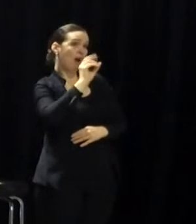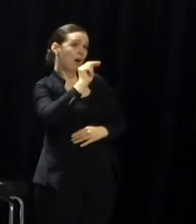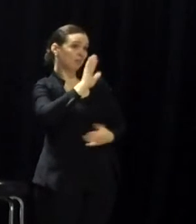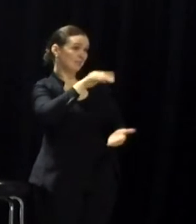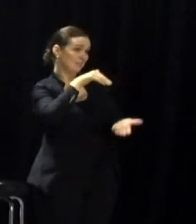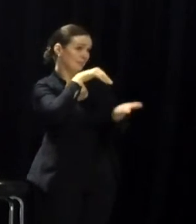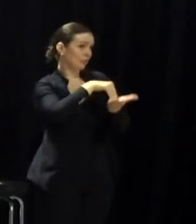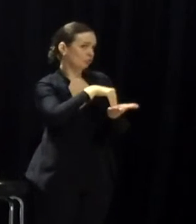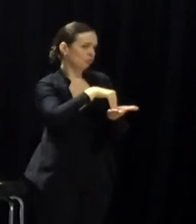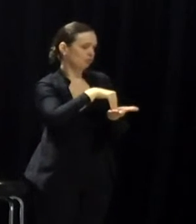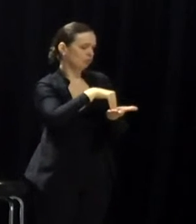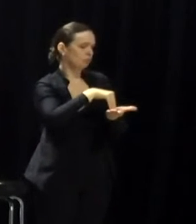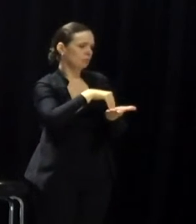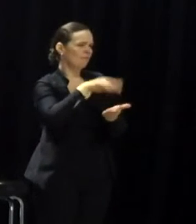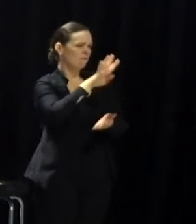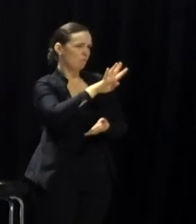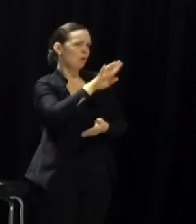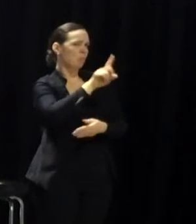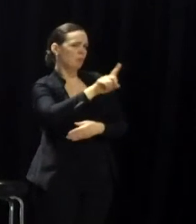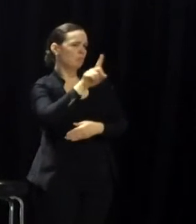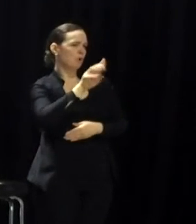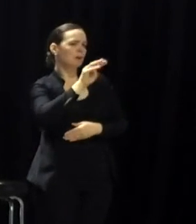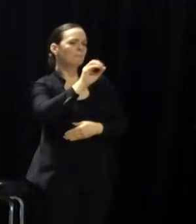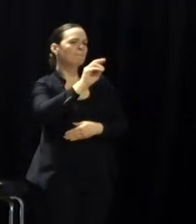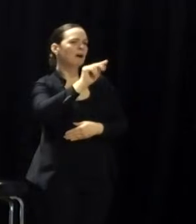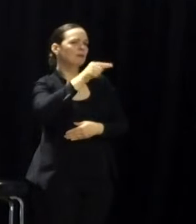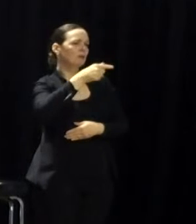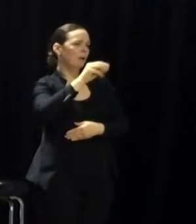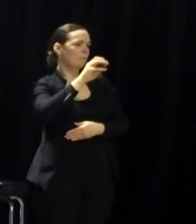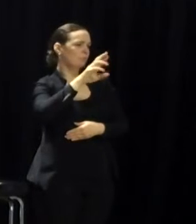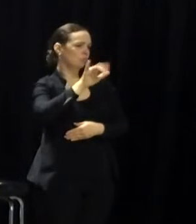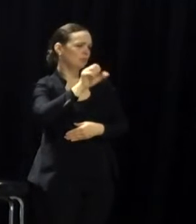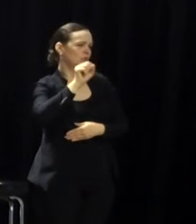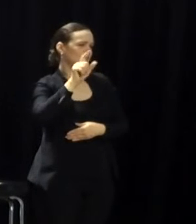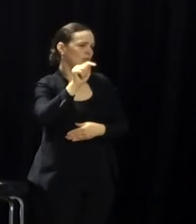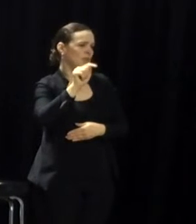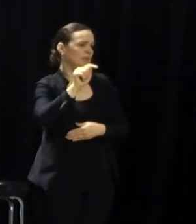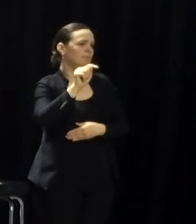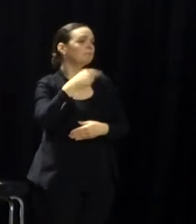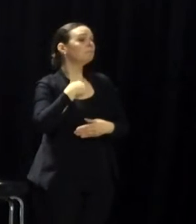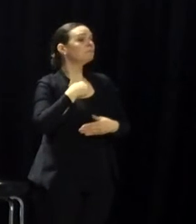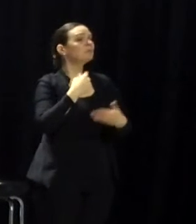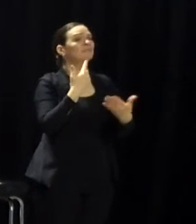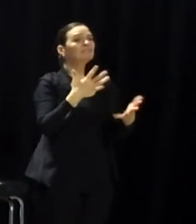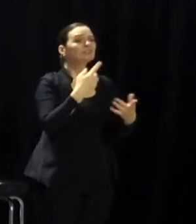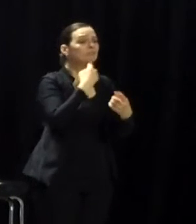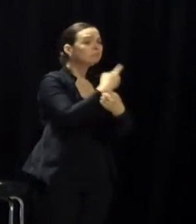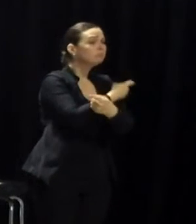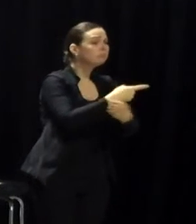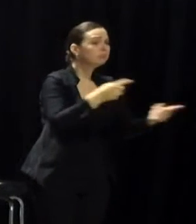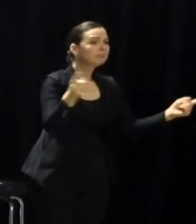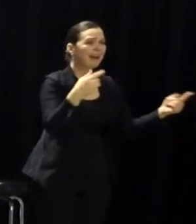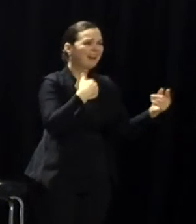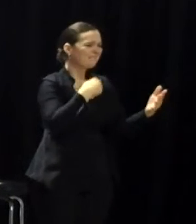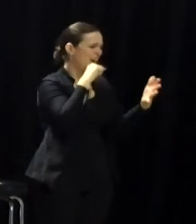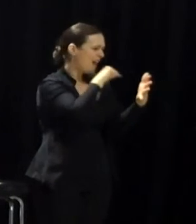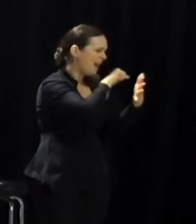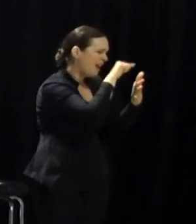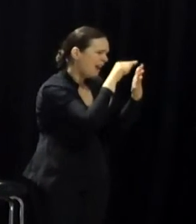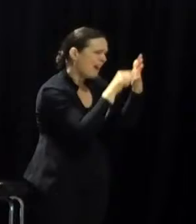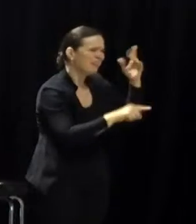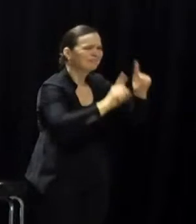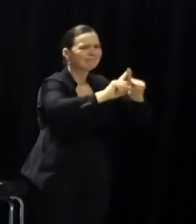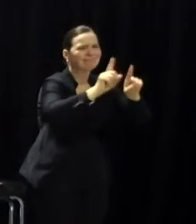testing into the community this week as well. Let me go over the community sites. Tomorrow we will be in